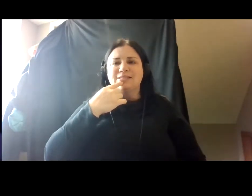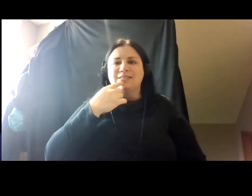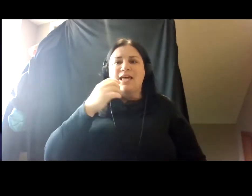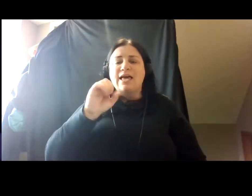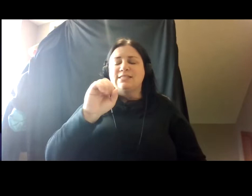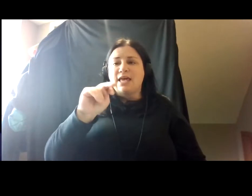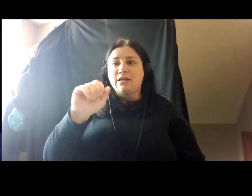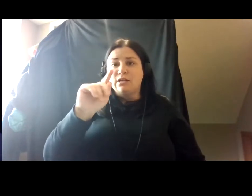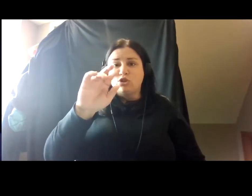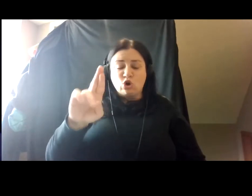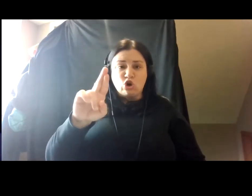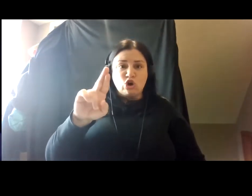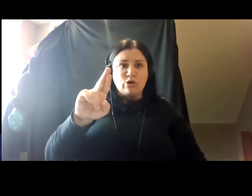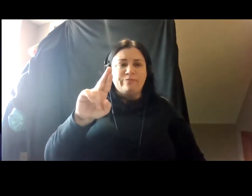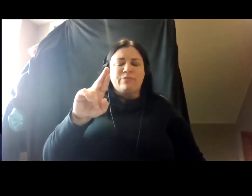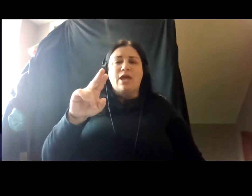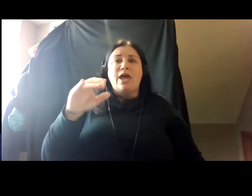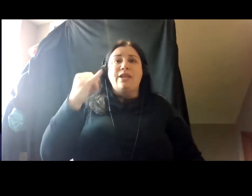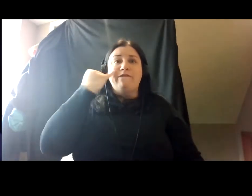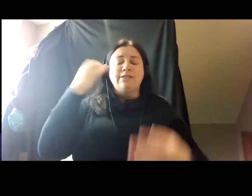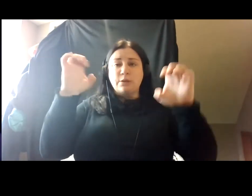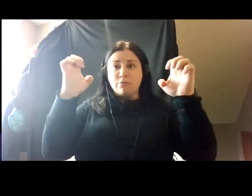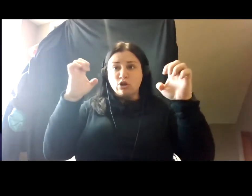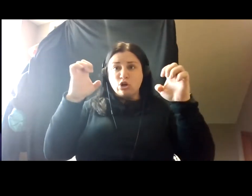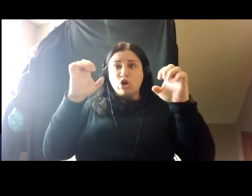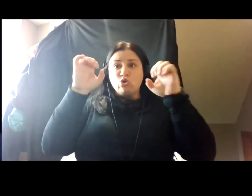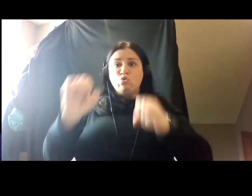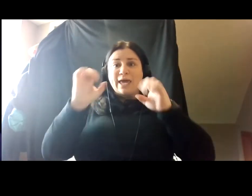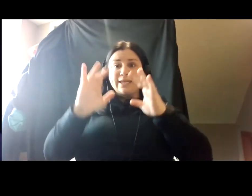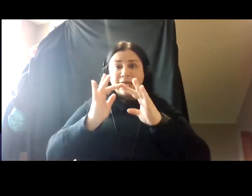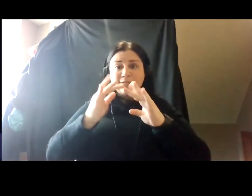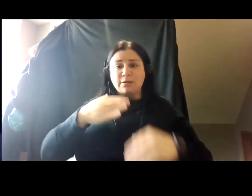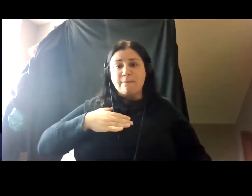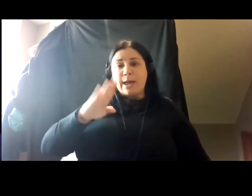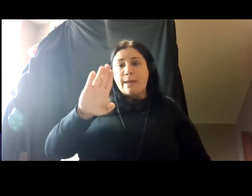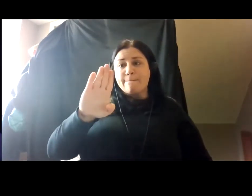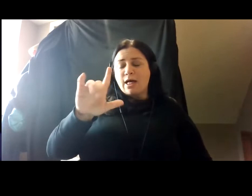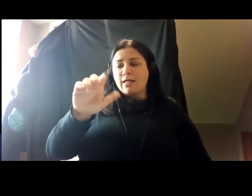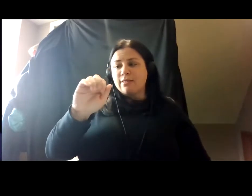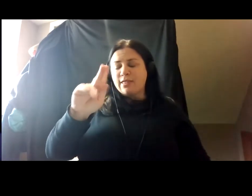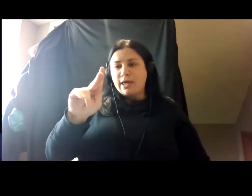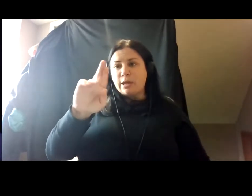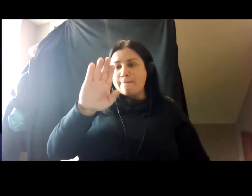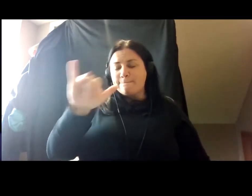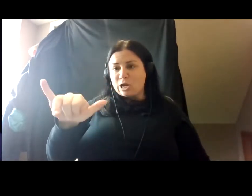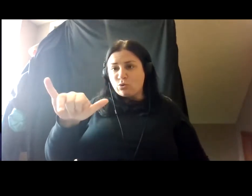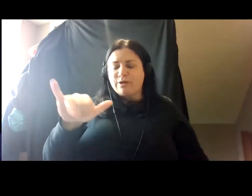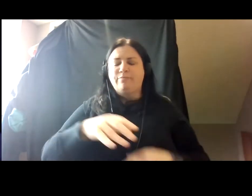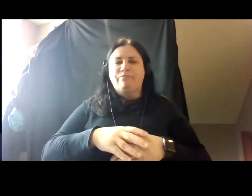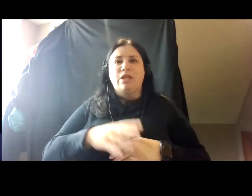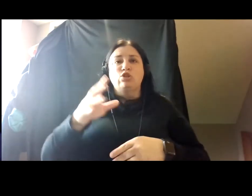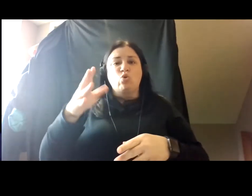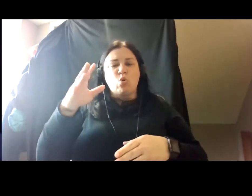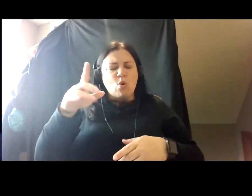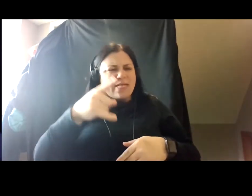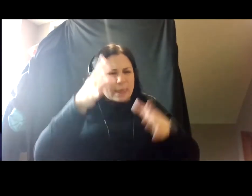can reach me on my BlackBerry." Yes, this was a thing back then. There were BlackBerries in 2008. So the kid decides to write down the number really quick.